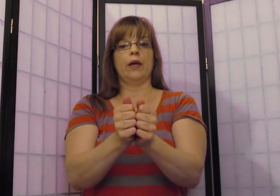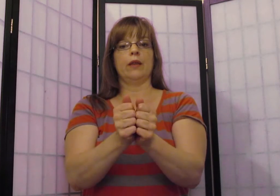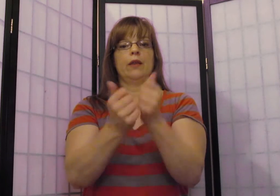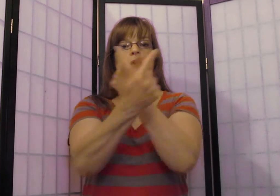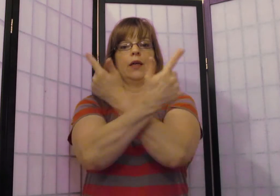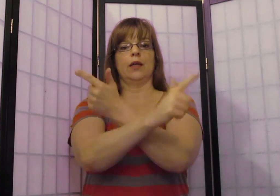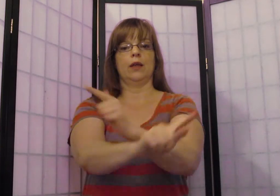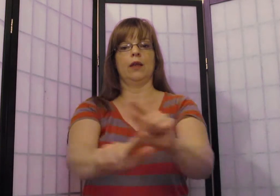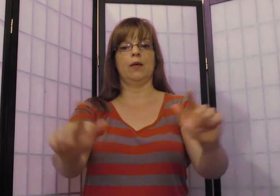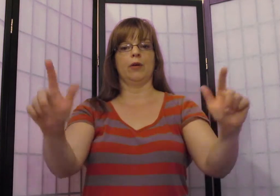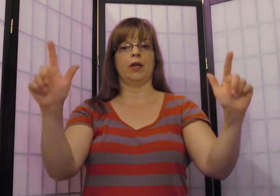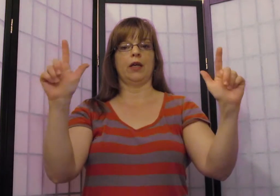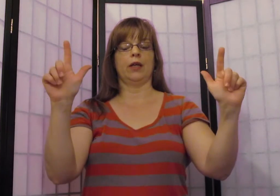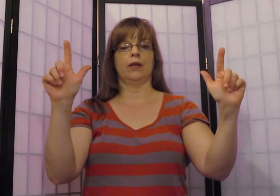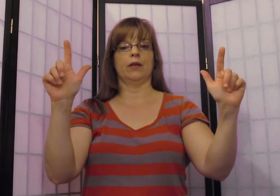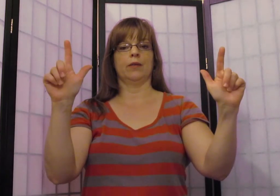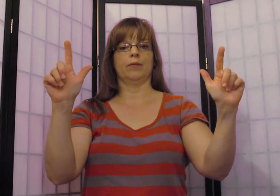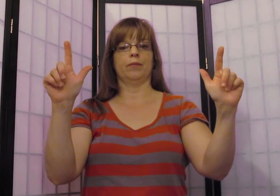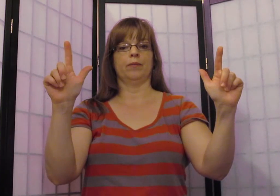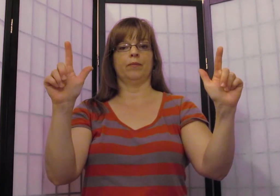With liberty.